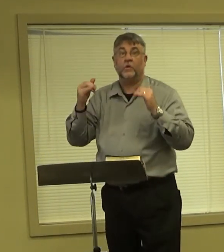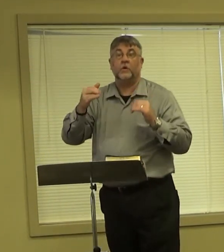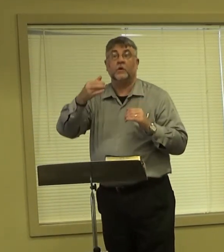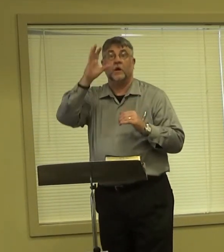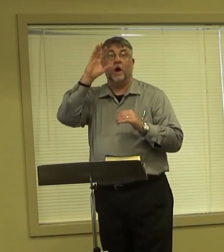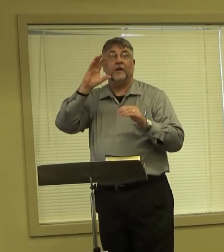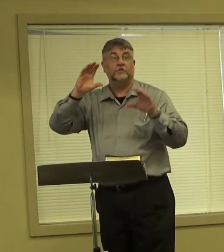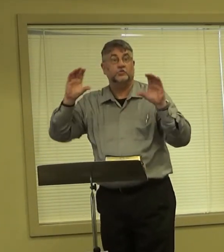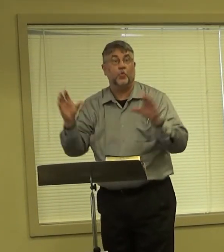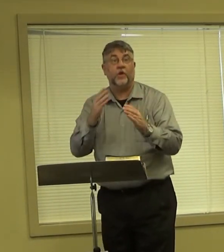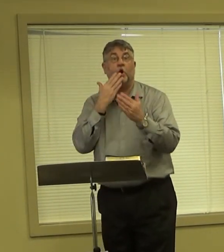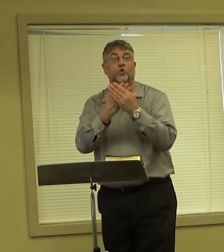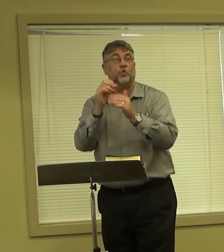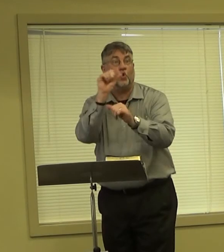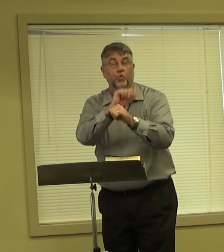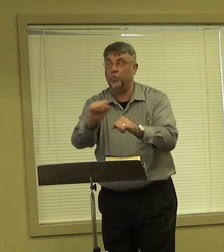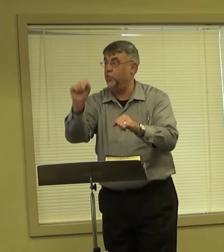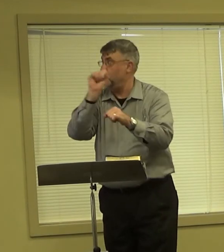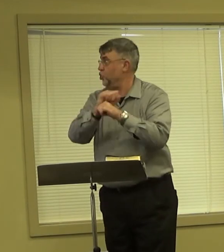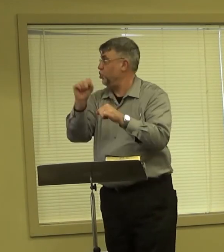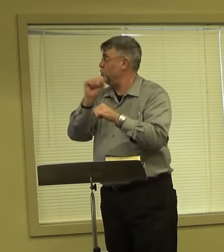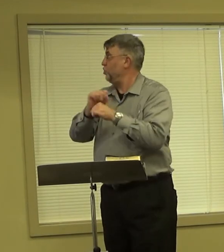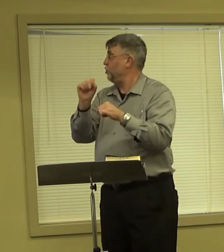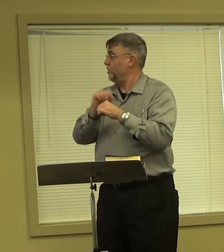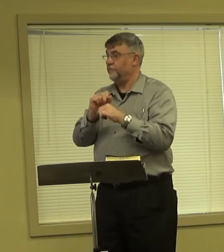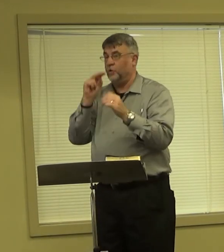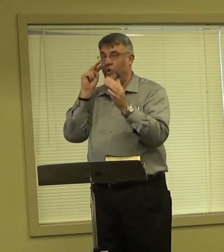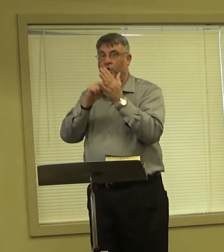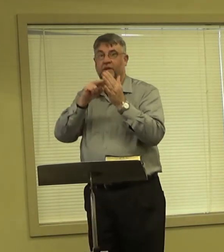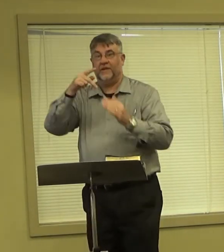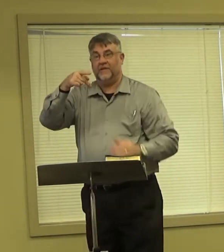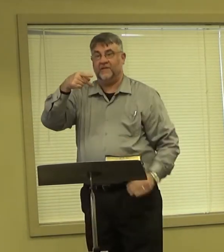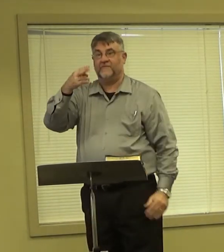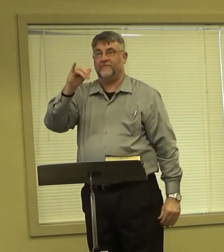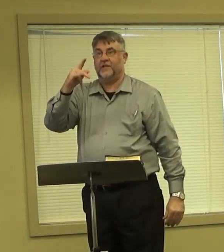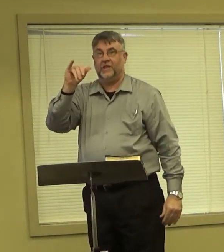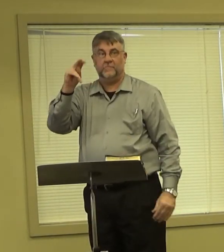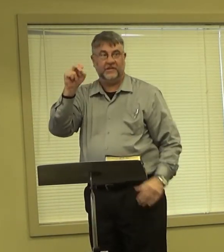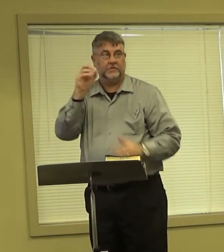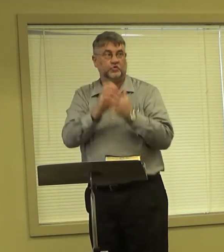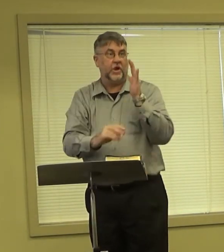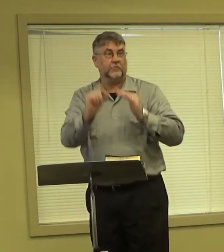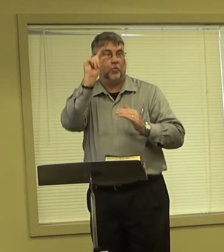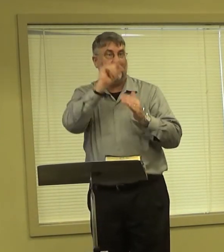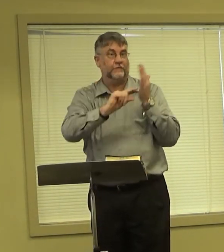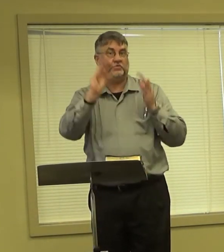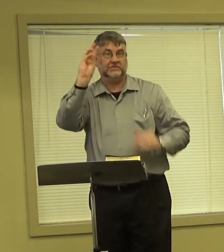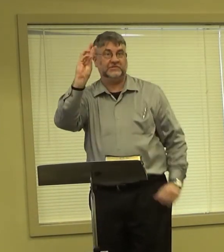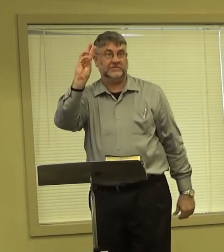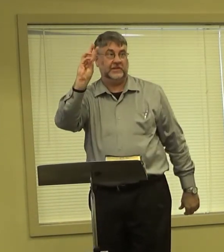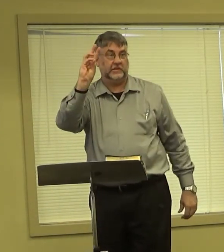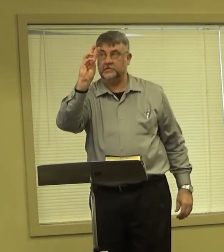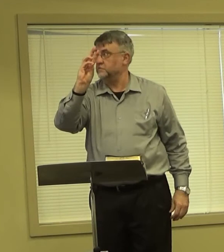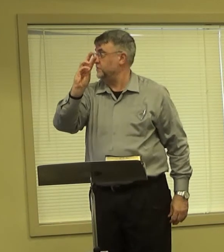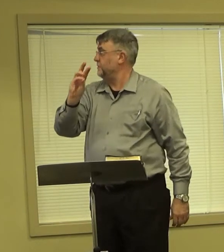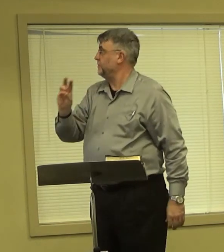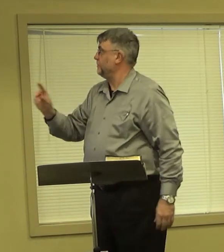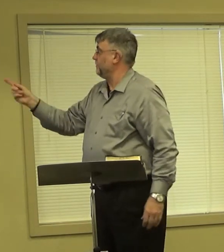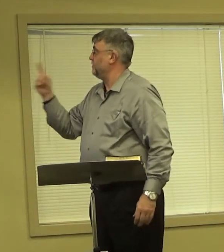We can know Him God is doing a good work. This is found in Philippians